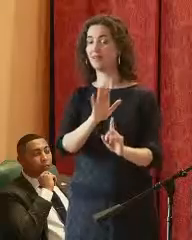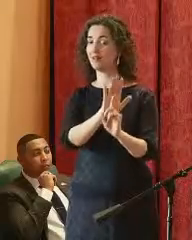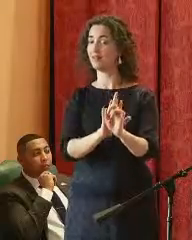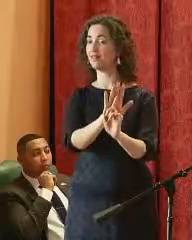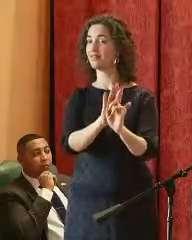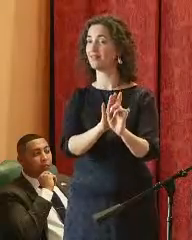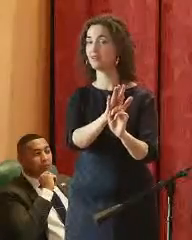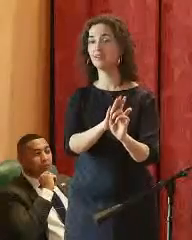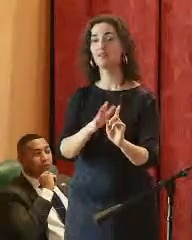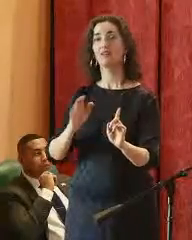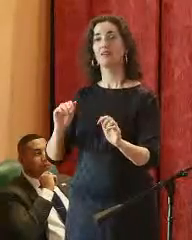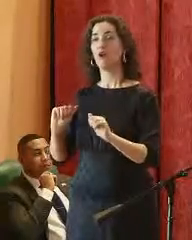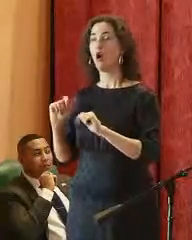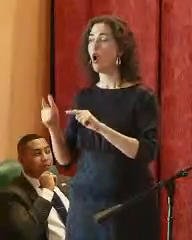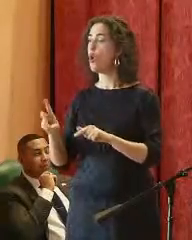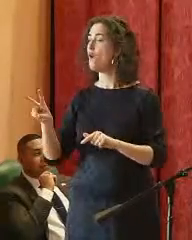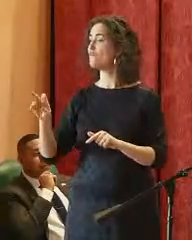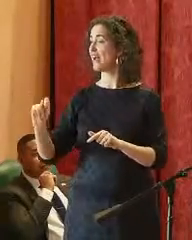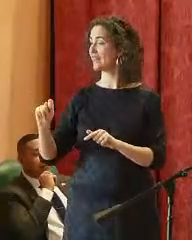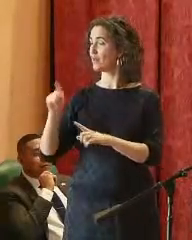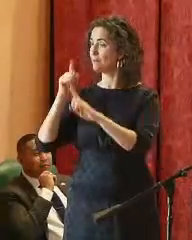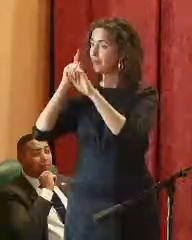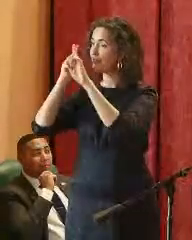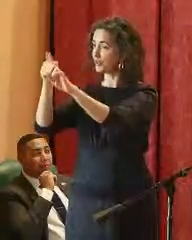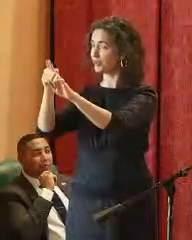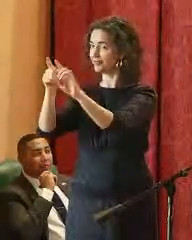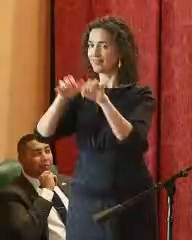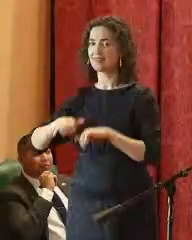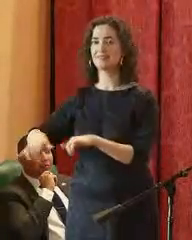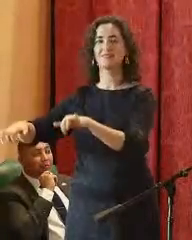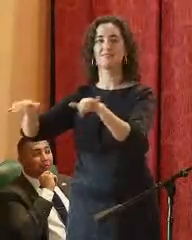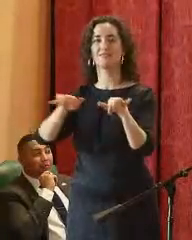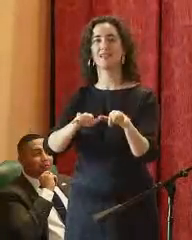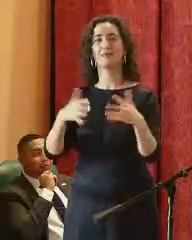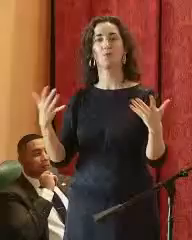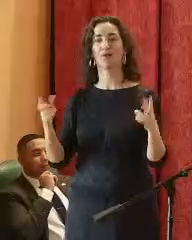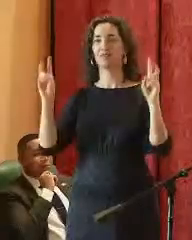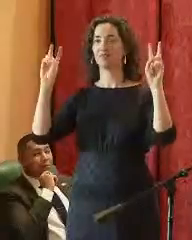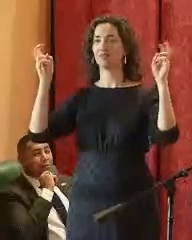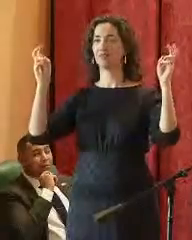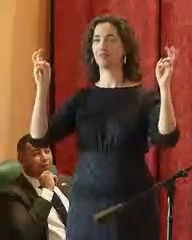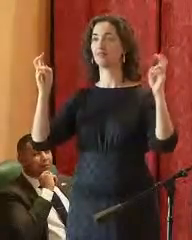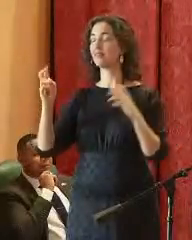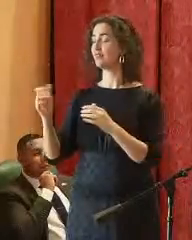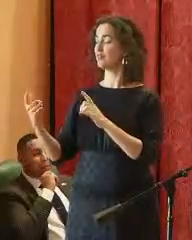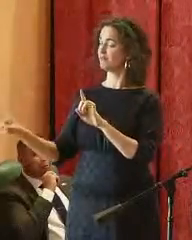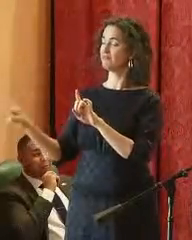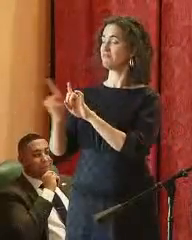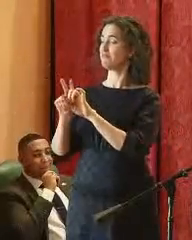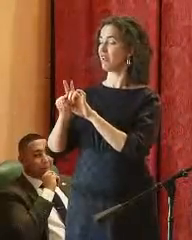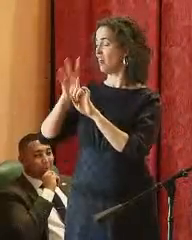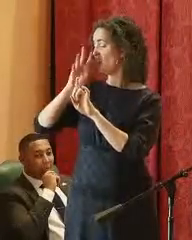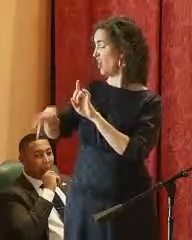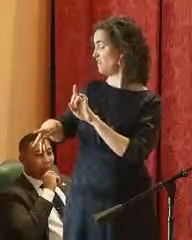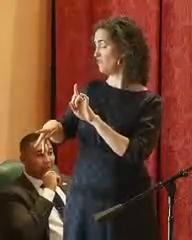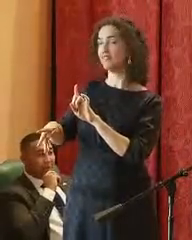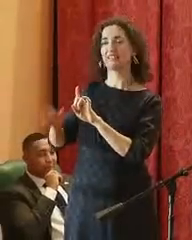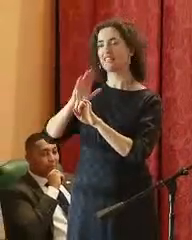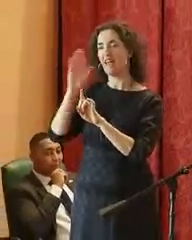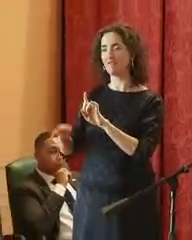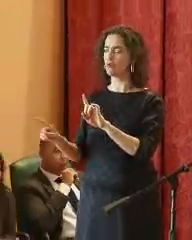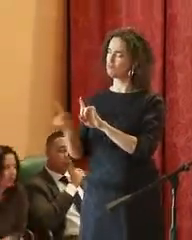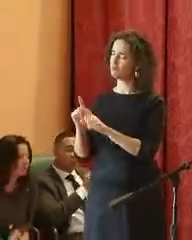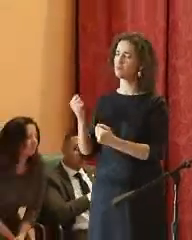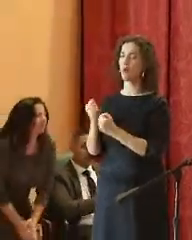the mission that all veterans live to accomplish. He will leave no fellow veteran behind. Please help me